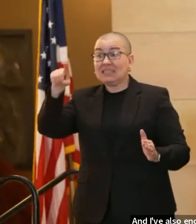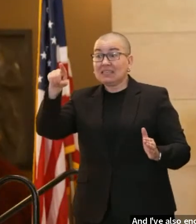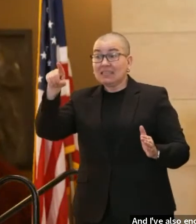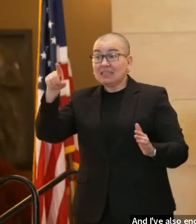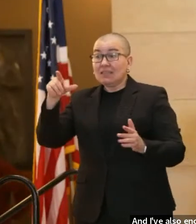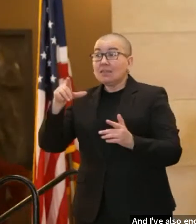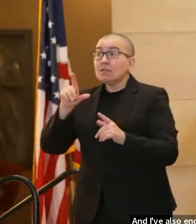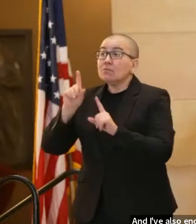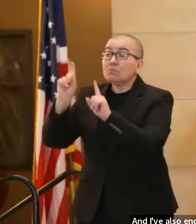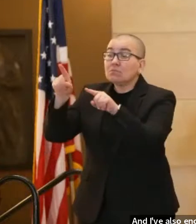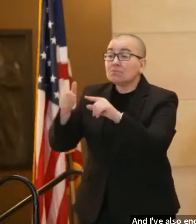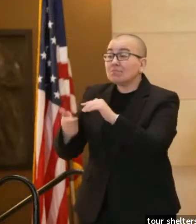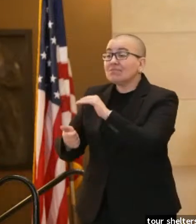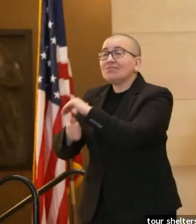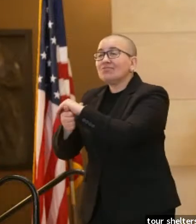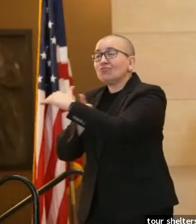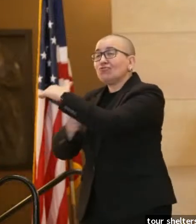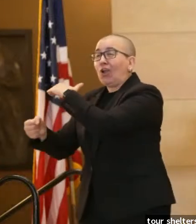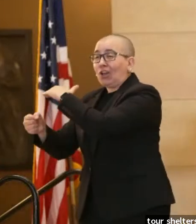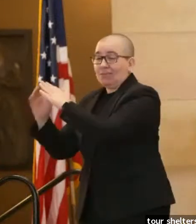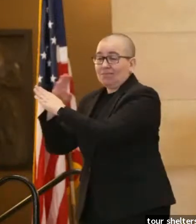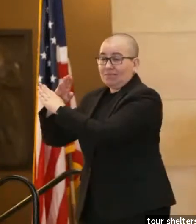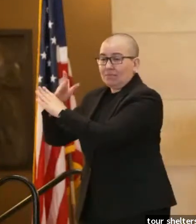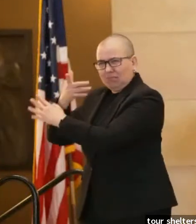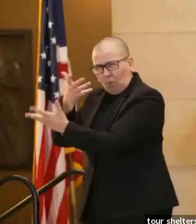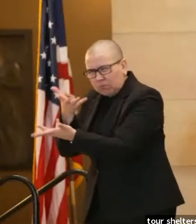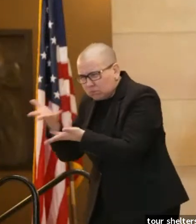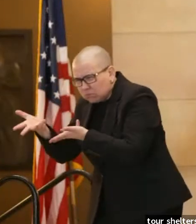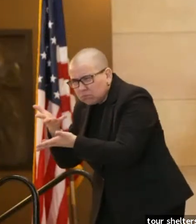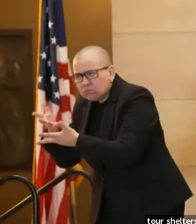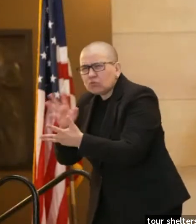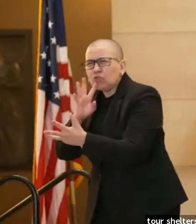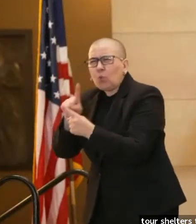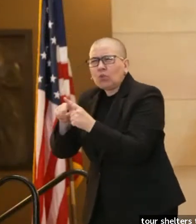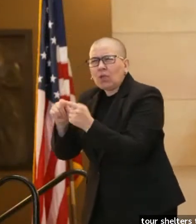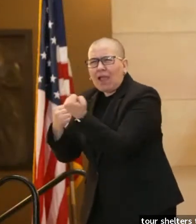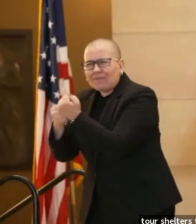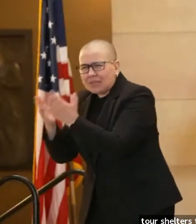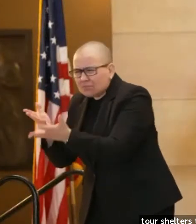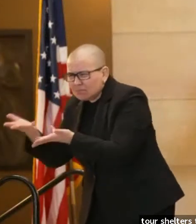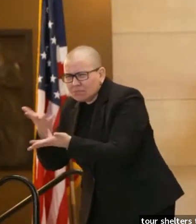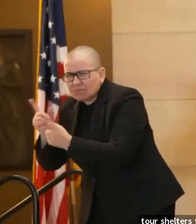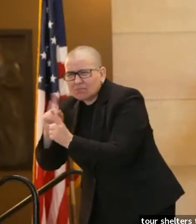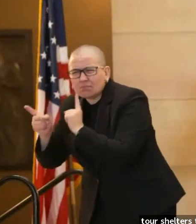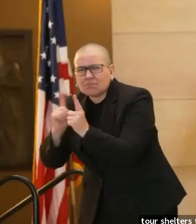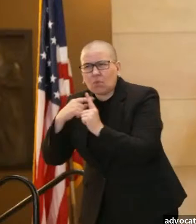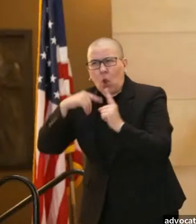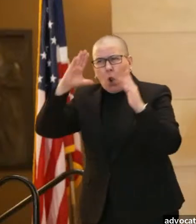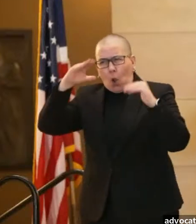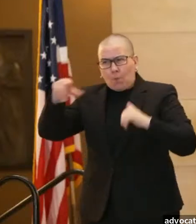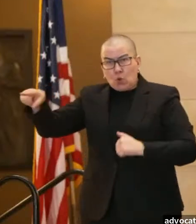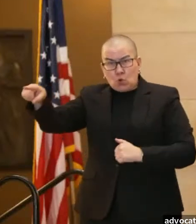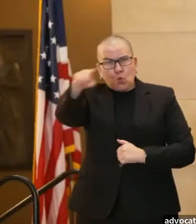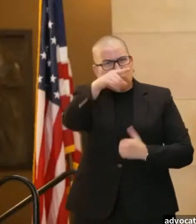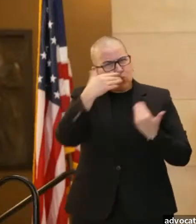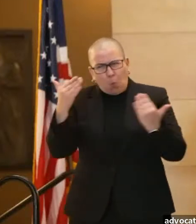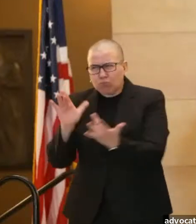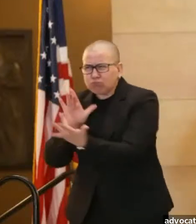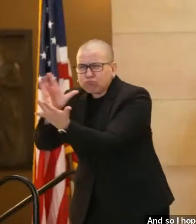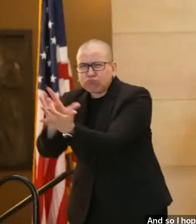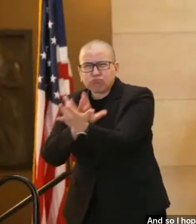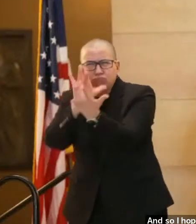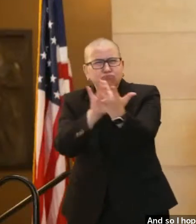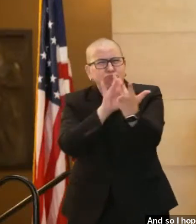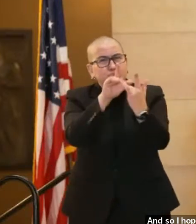community or talk to advocates who are in their community. And so I hope you are reaching out to your own legislators and